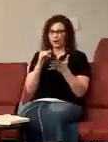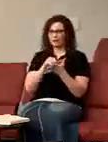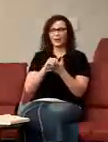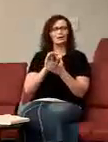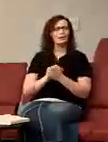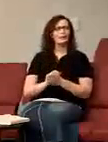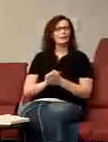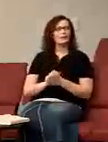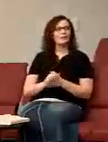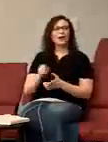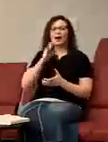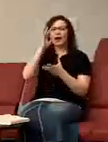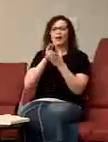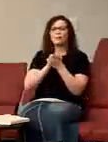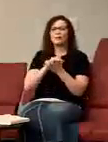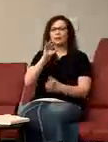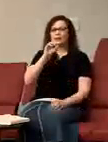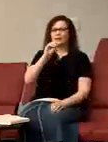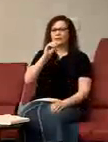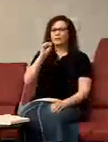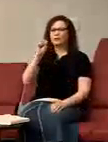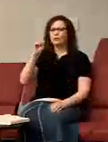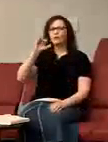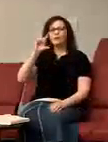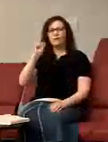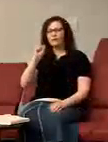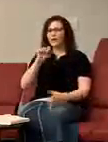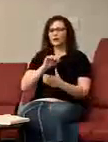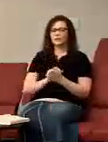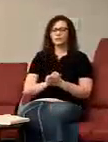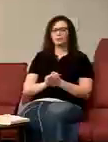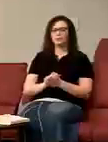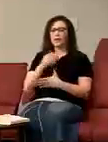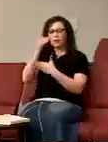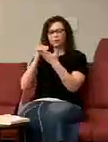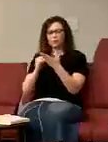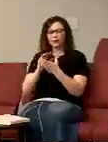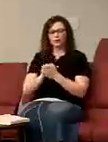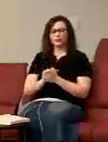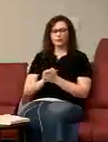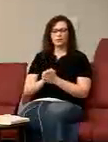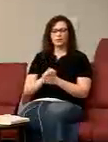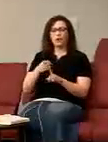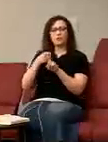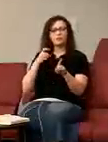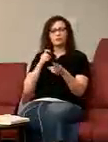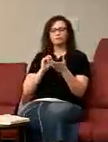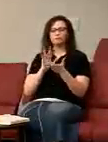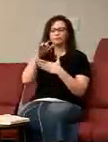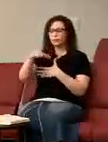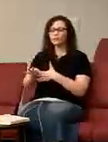I believe all the fossils and all the fossil record and stuff was created during the flood. That's all. That's why they call it sedimentary rock,